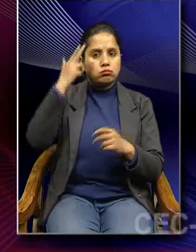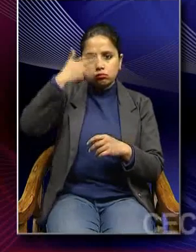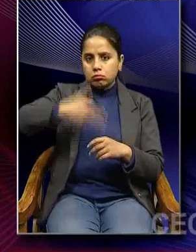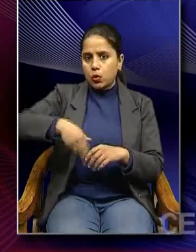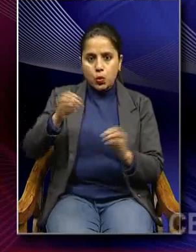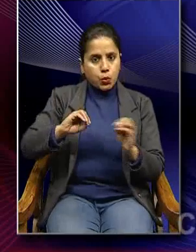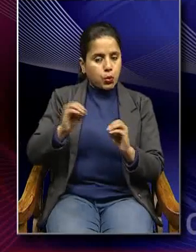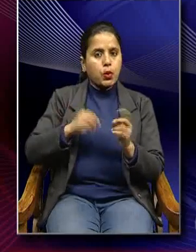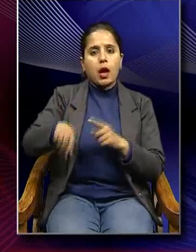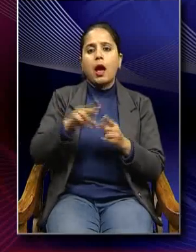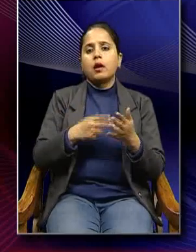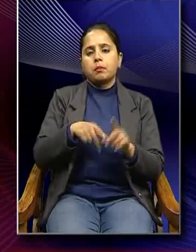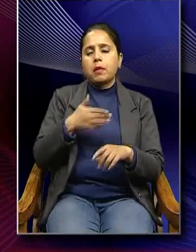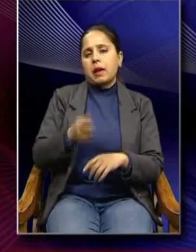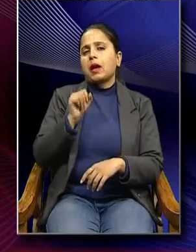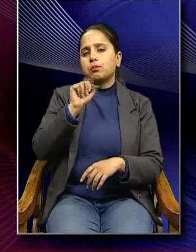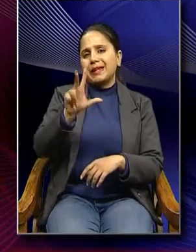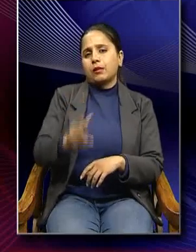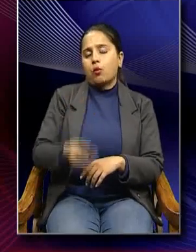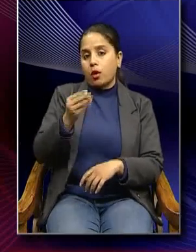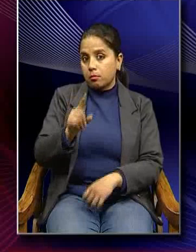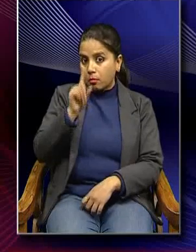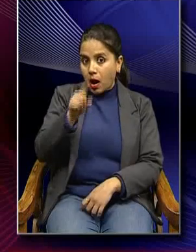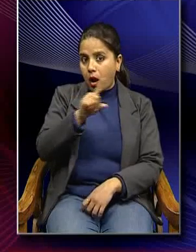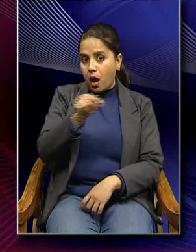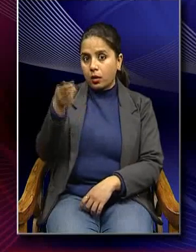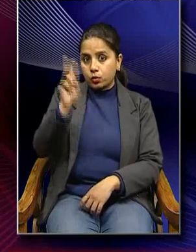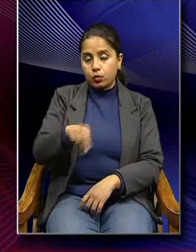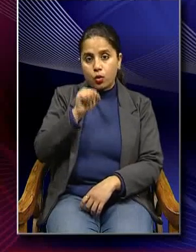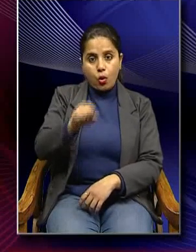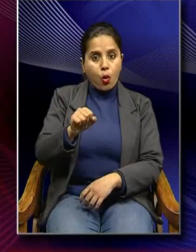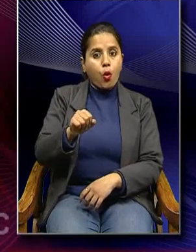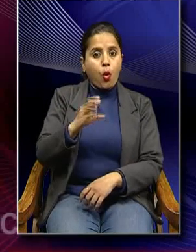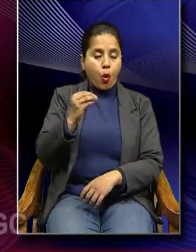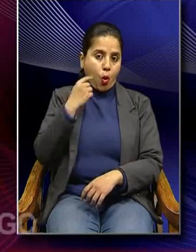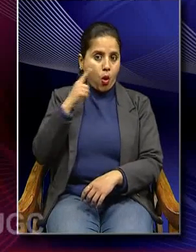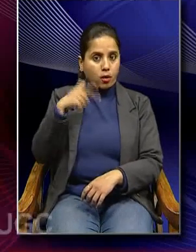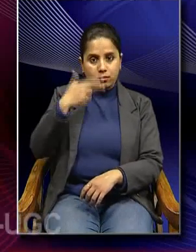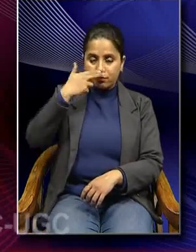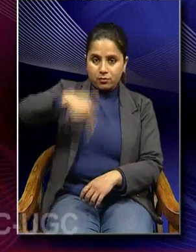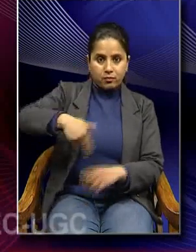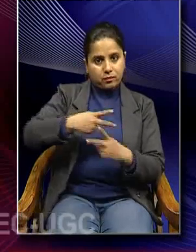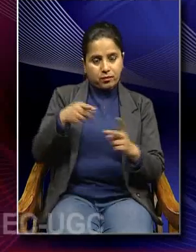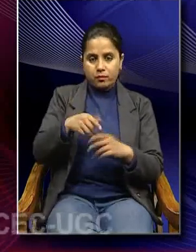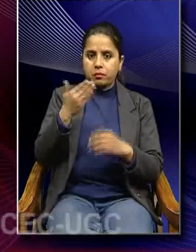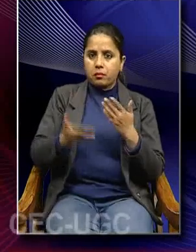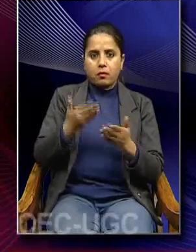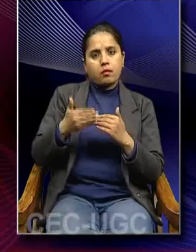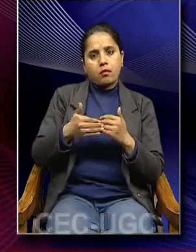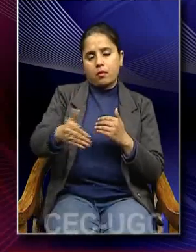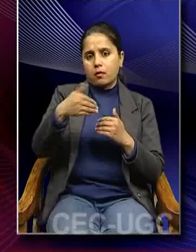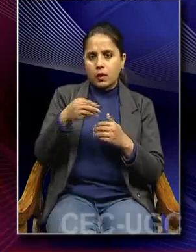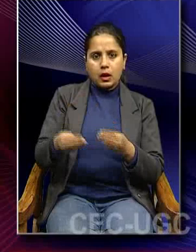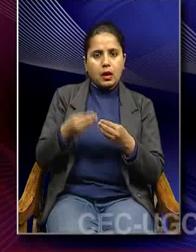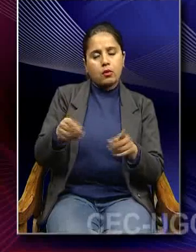bit more expensive, but $100 oil, but it would continue to give